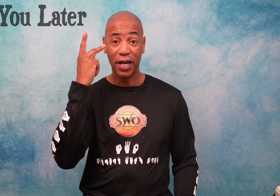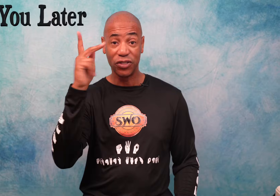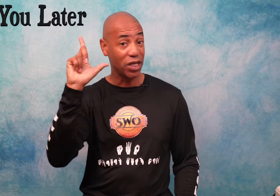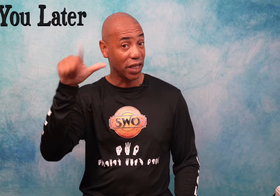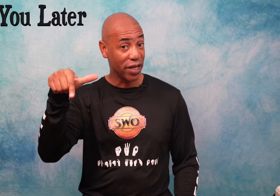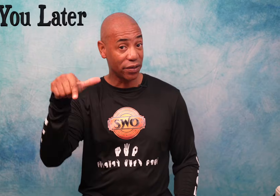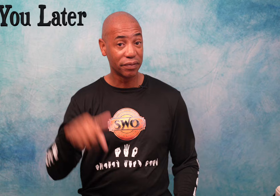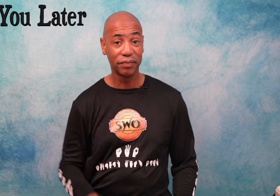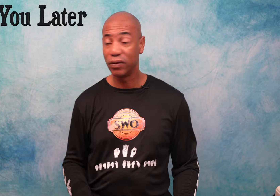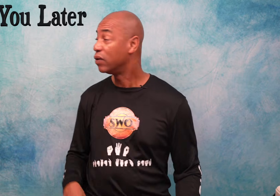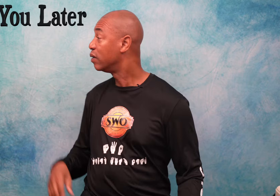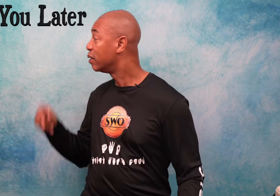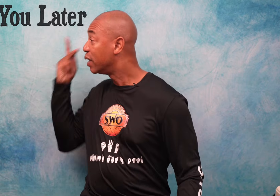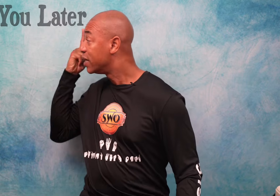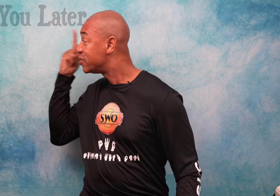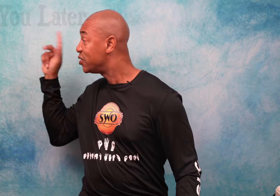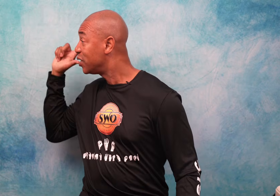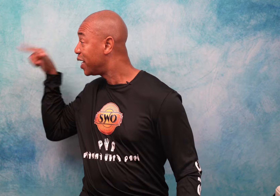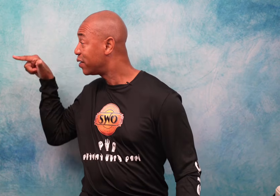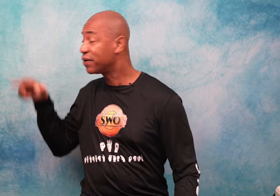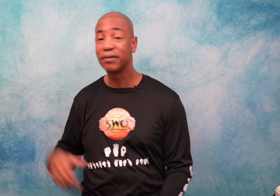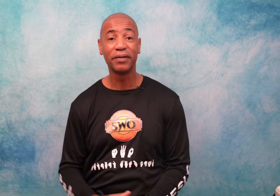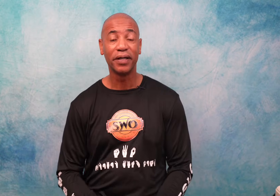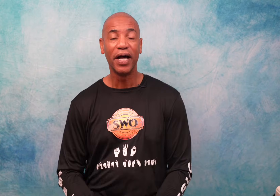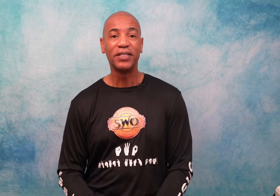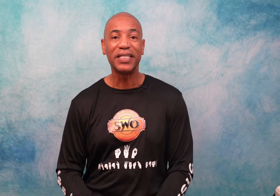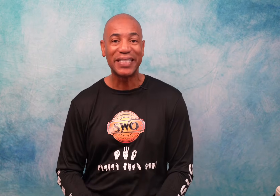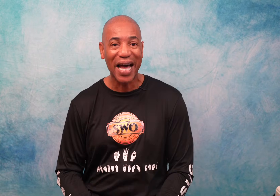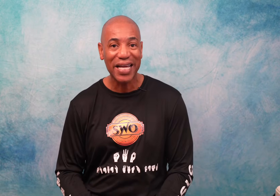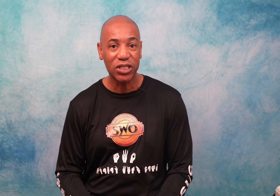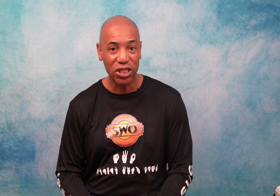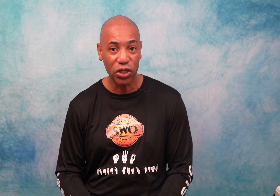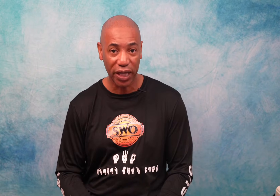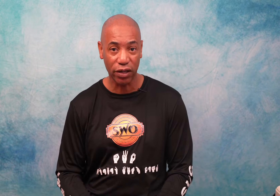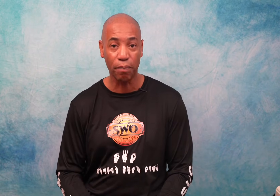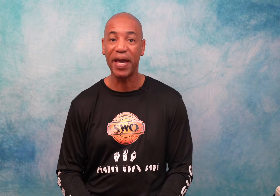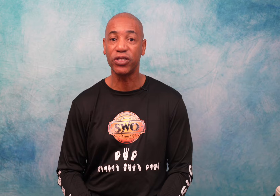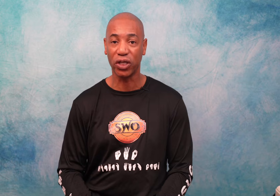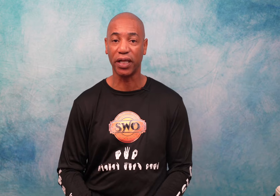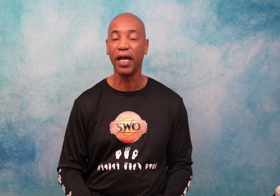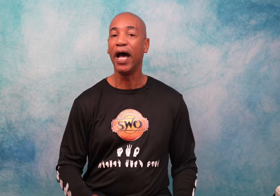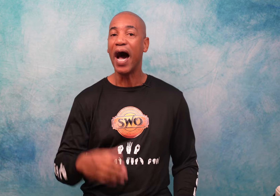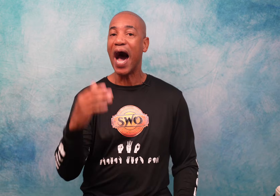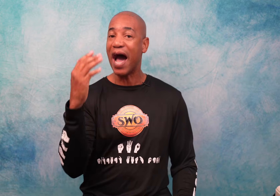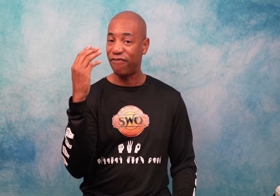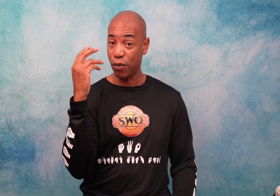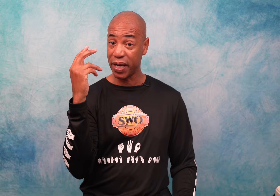See you later. See you later. To sign see you later, basically, I form a